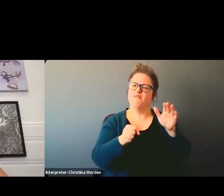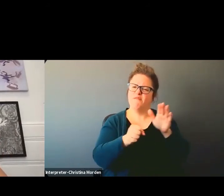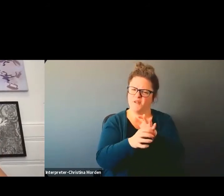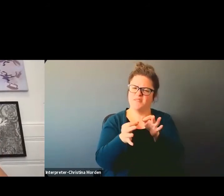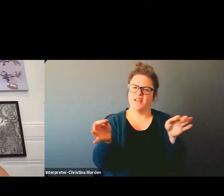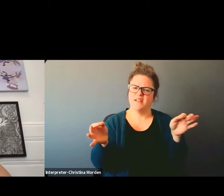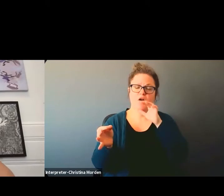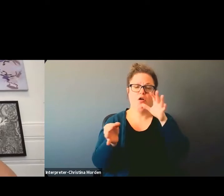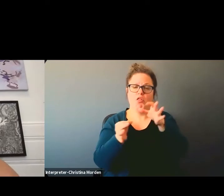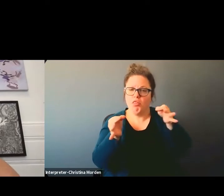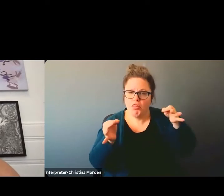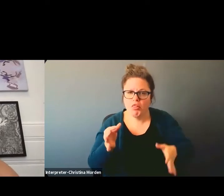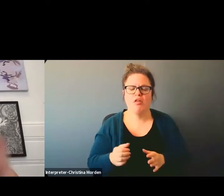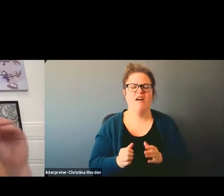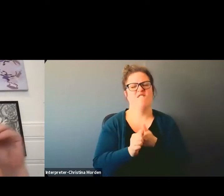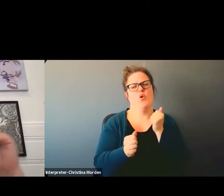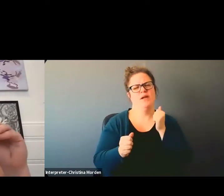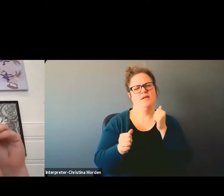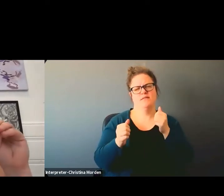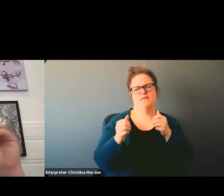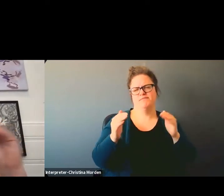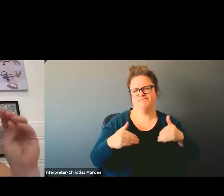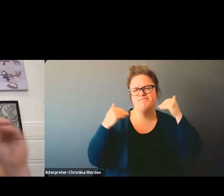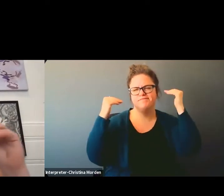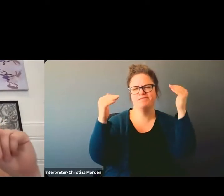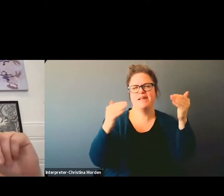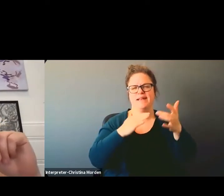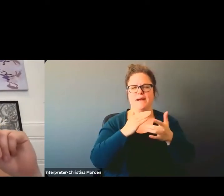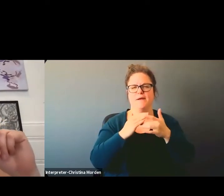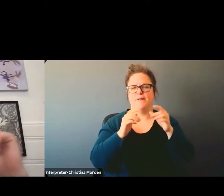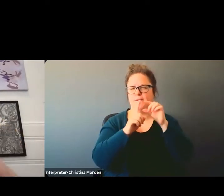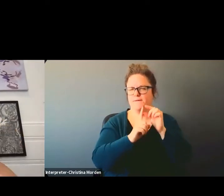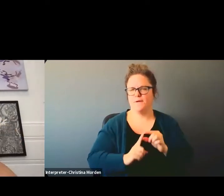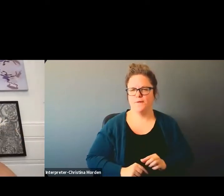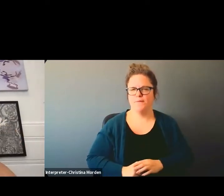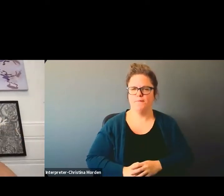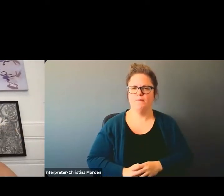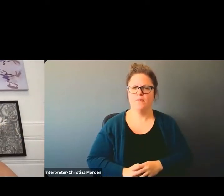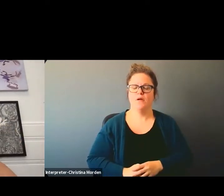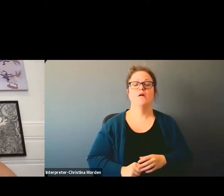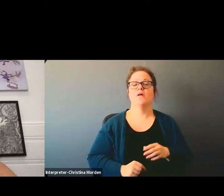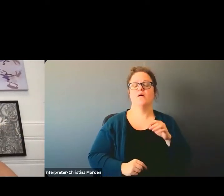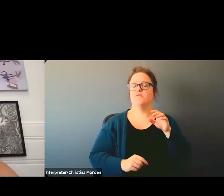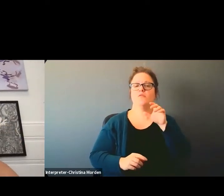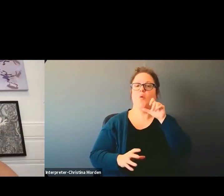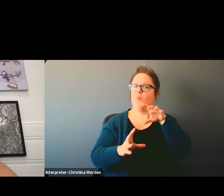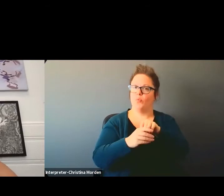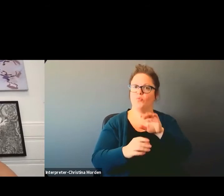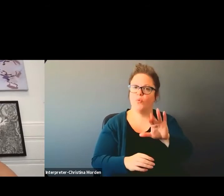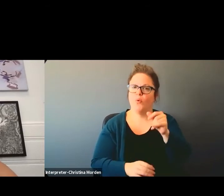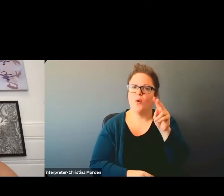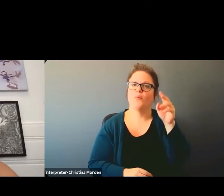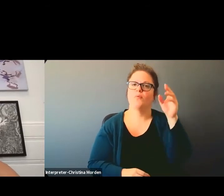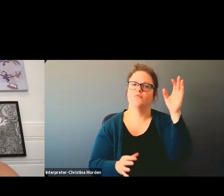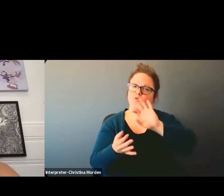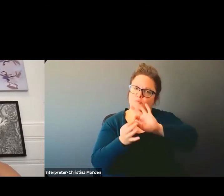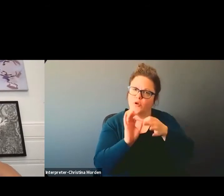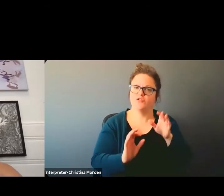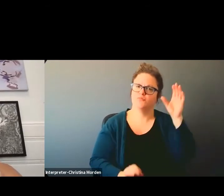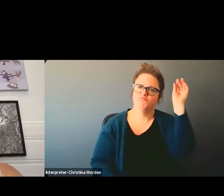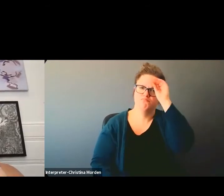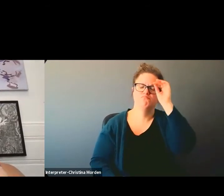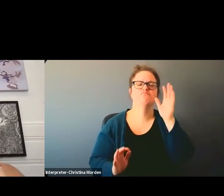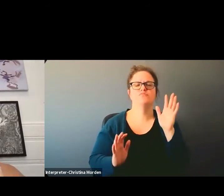really need to. Describe what you see with minimal interpretation or personal context. So yeah, those are all